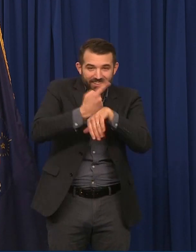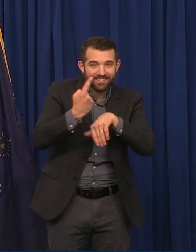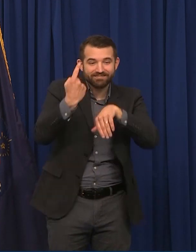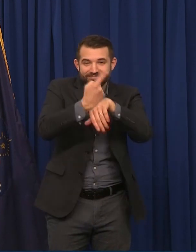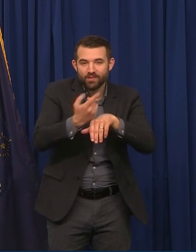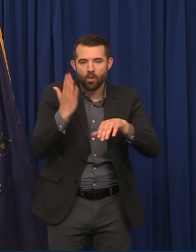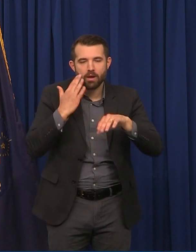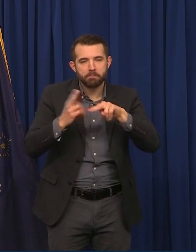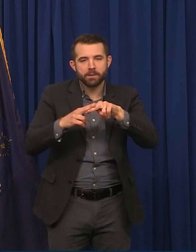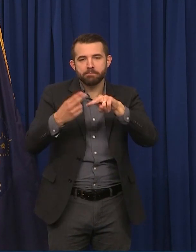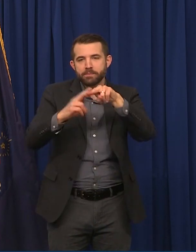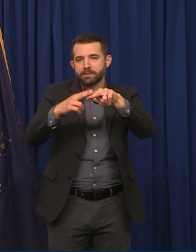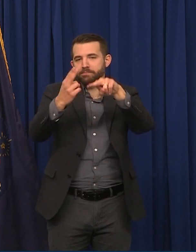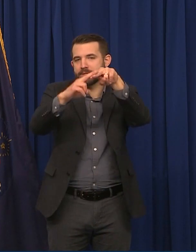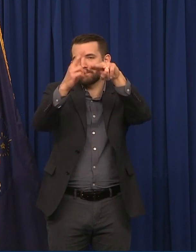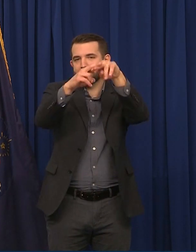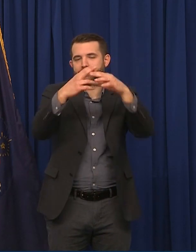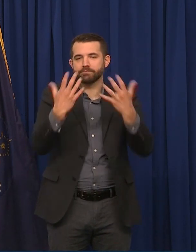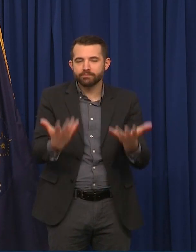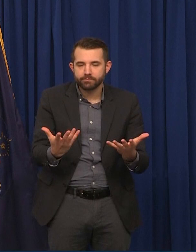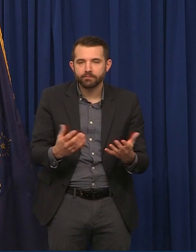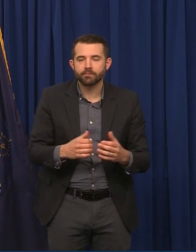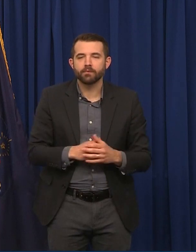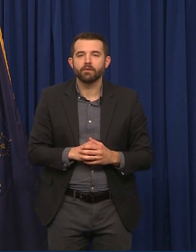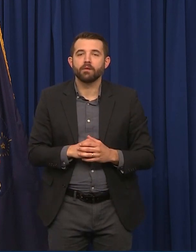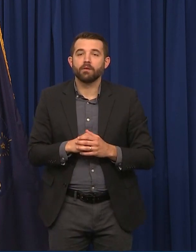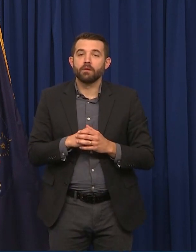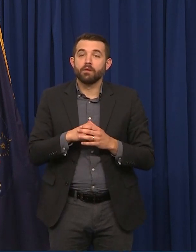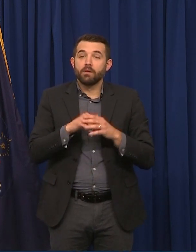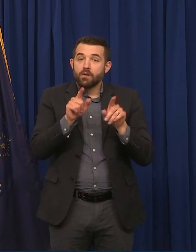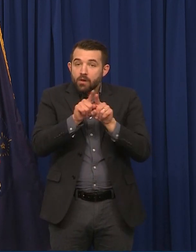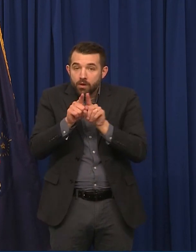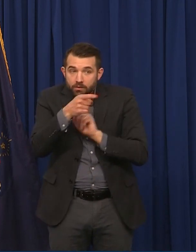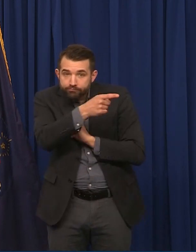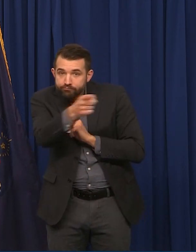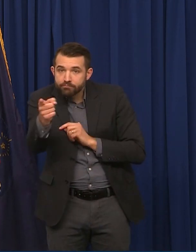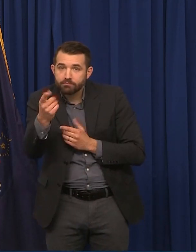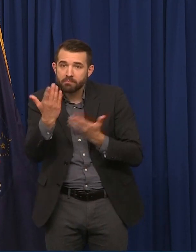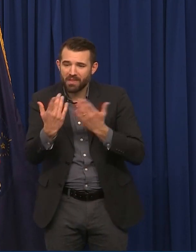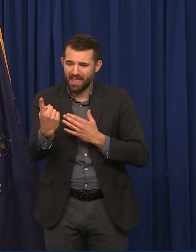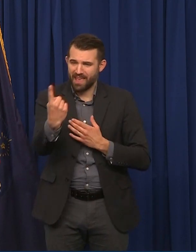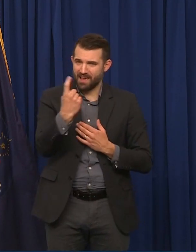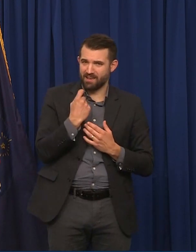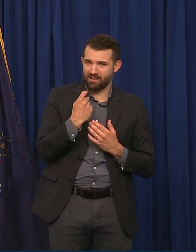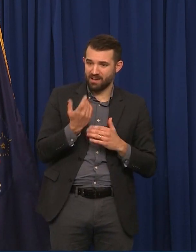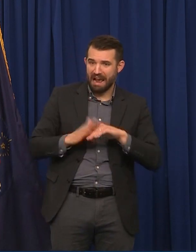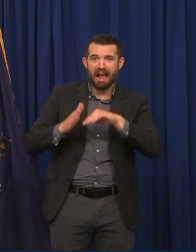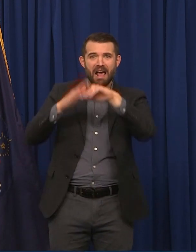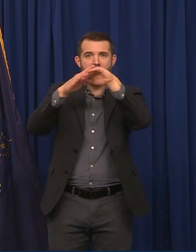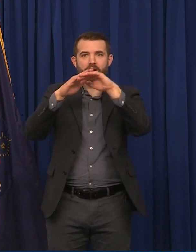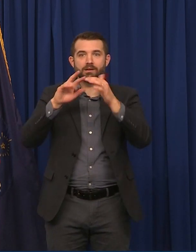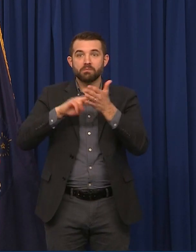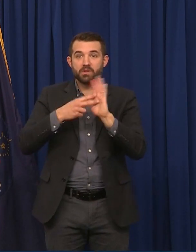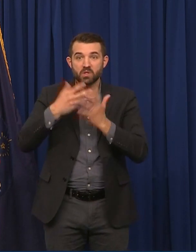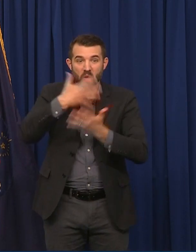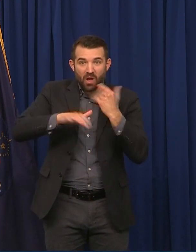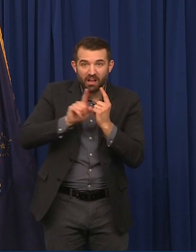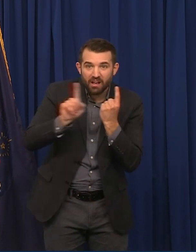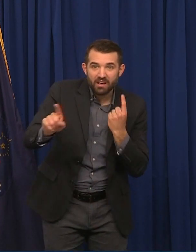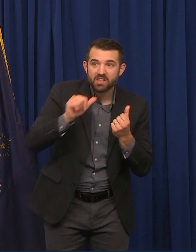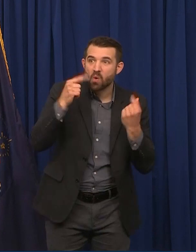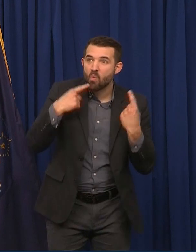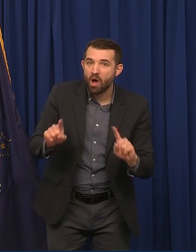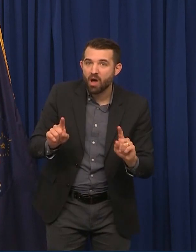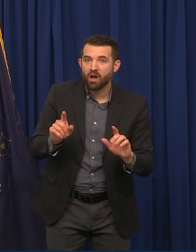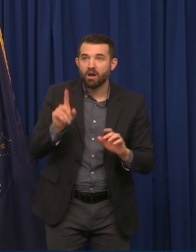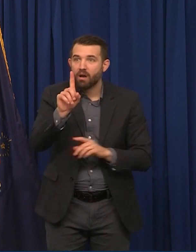this mean for social distancing, and have we made an impact? Well, the data that we've seen suggests that social distancing in and of